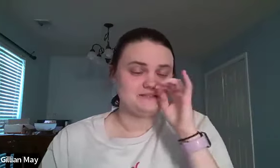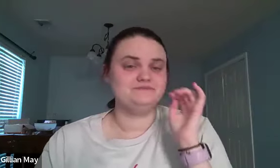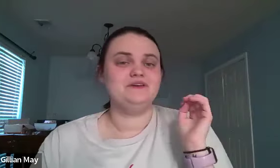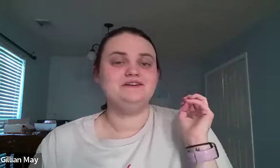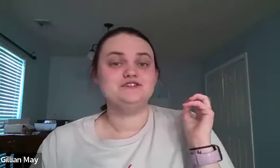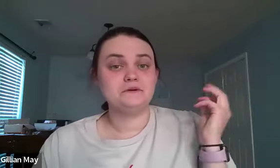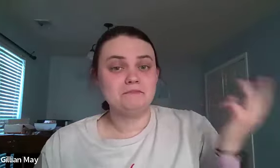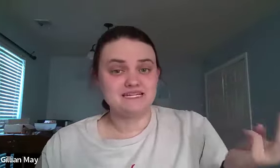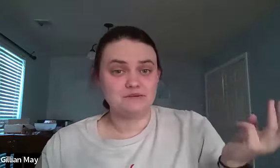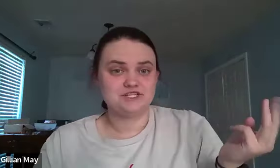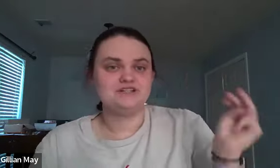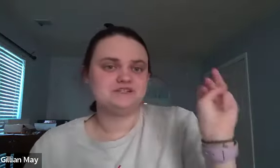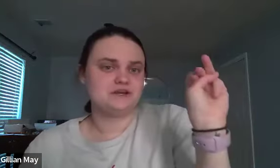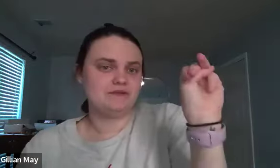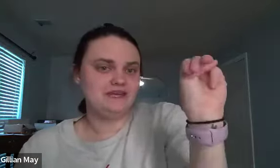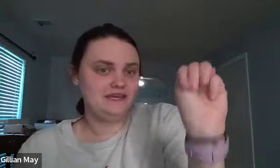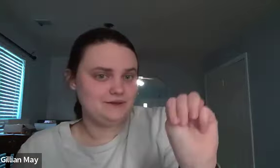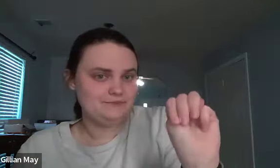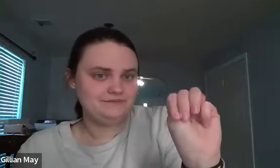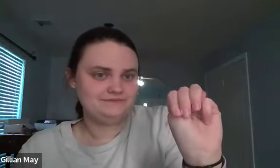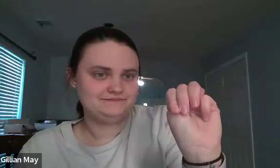works. So for Monday, what you're going to do is you're going to make an M.